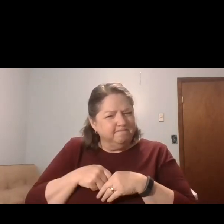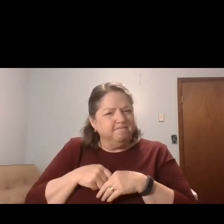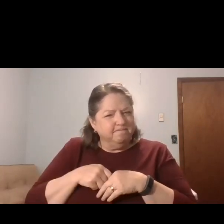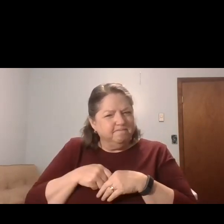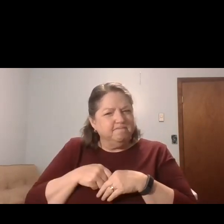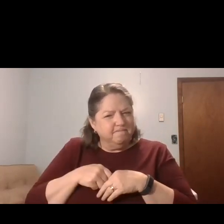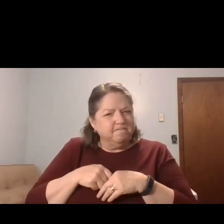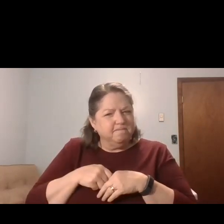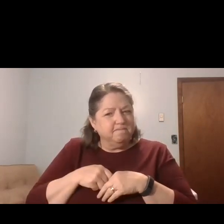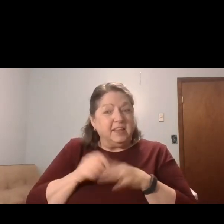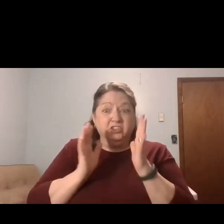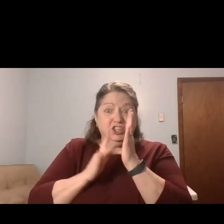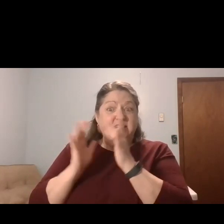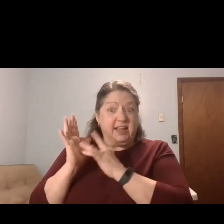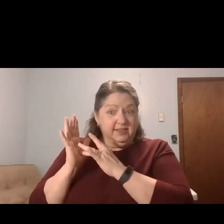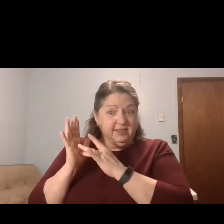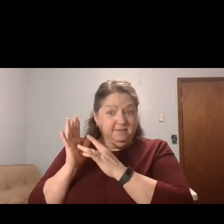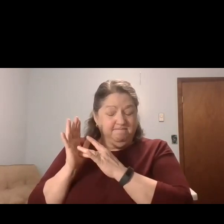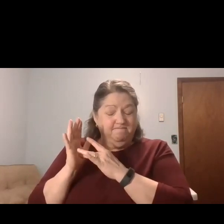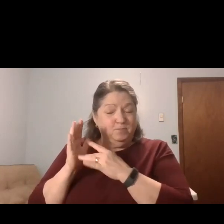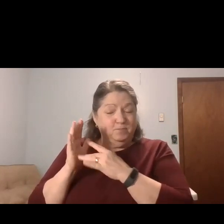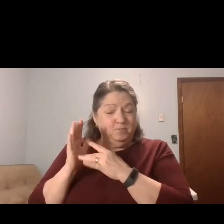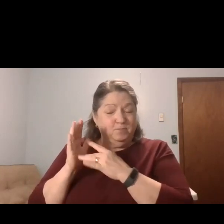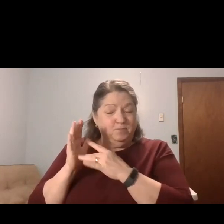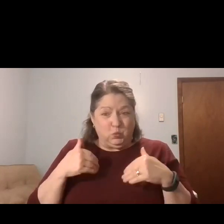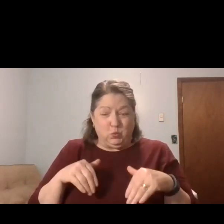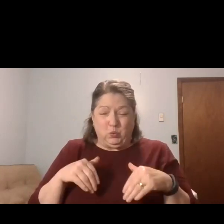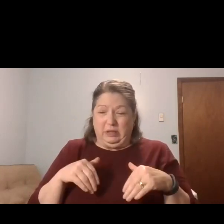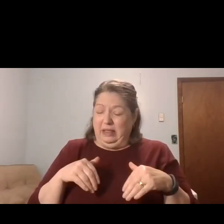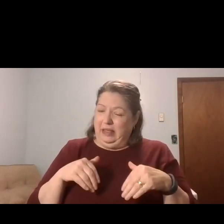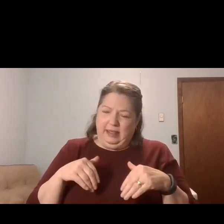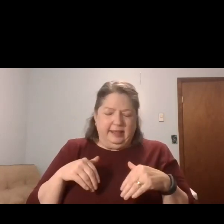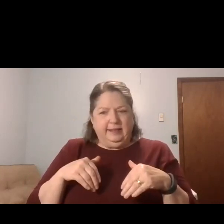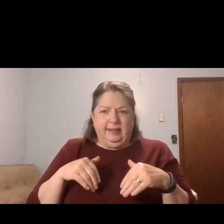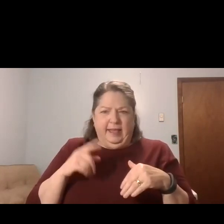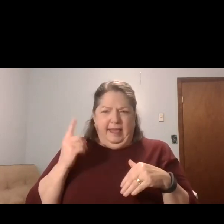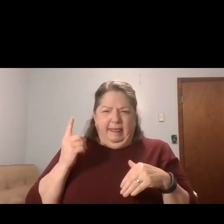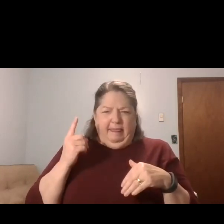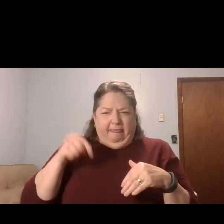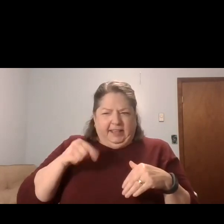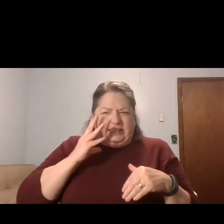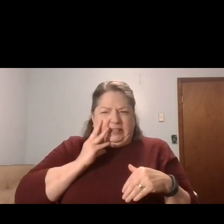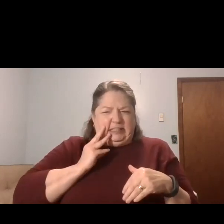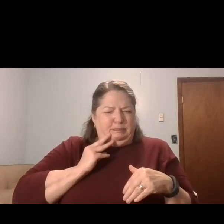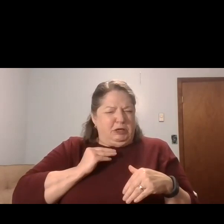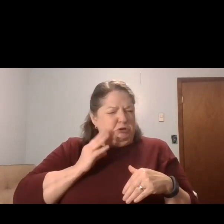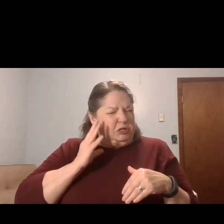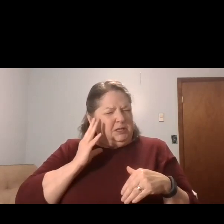And so Jesus, this had to be the most, or the one of the most